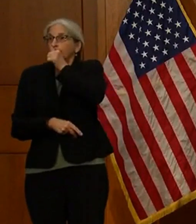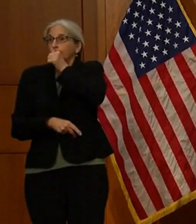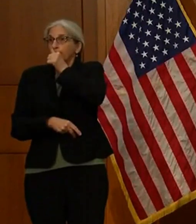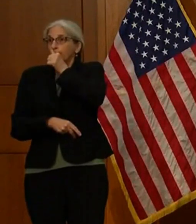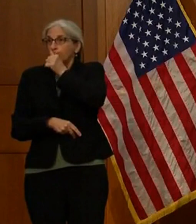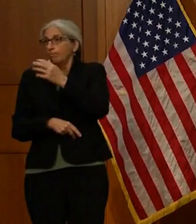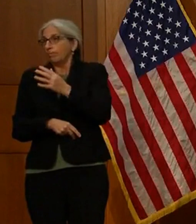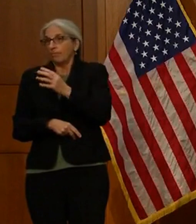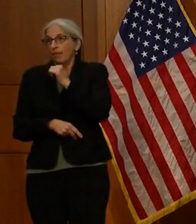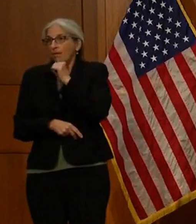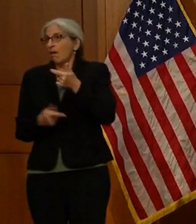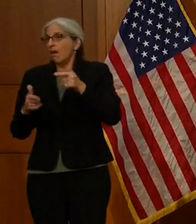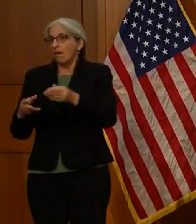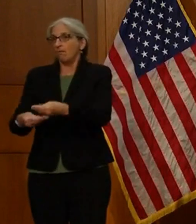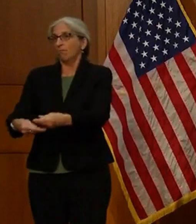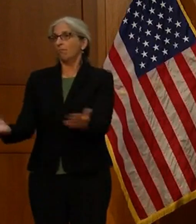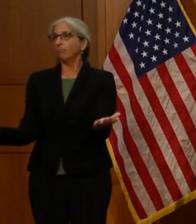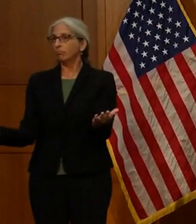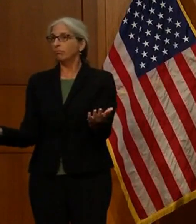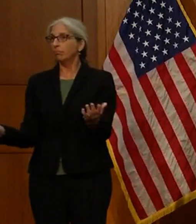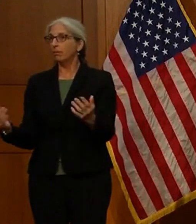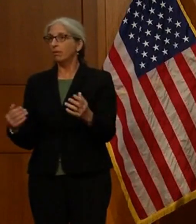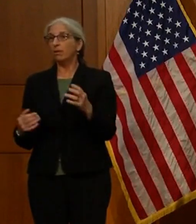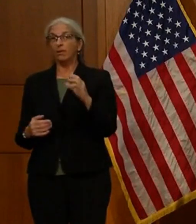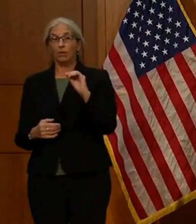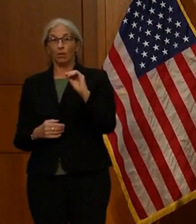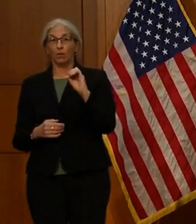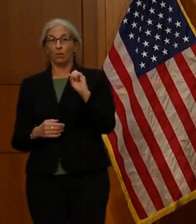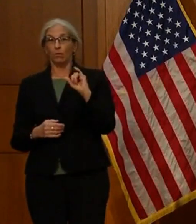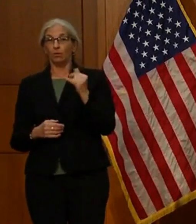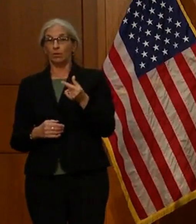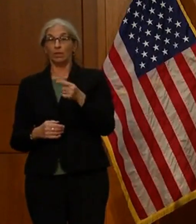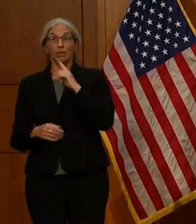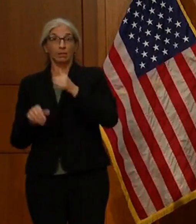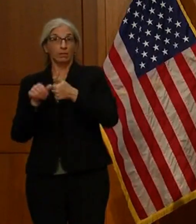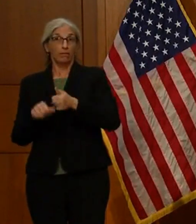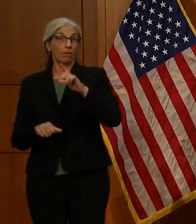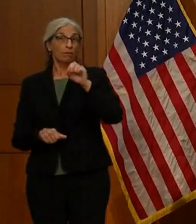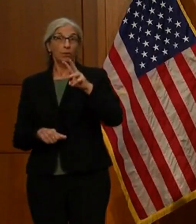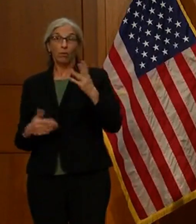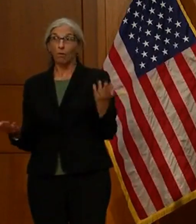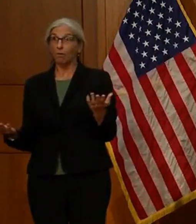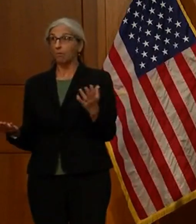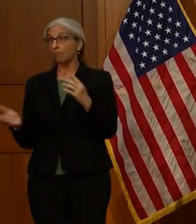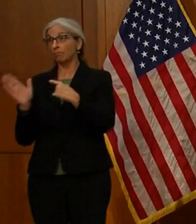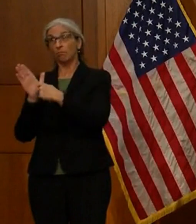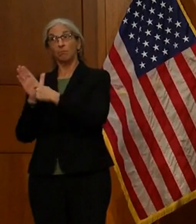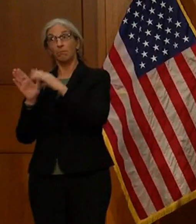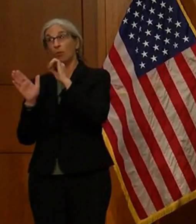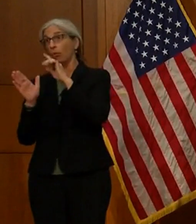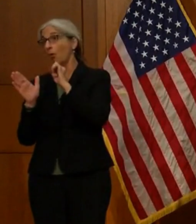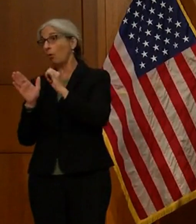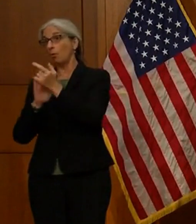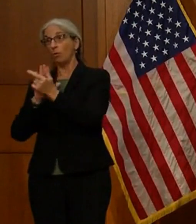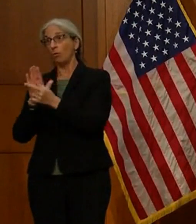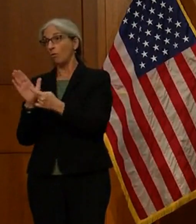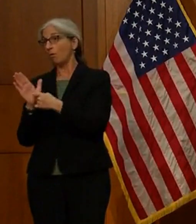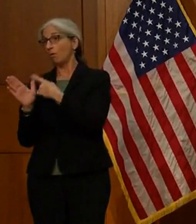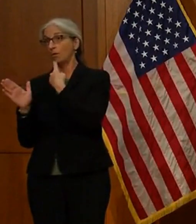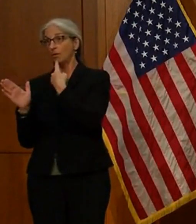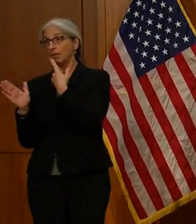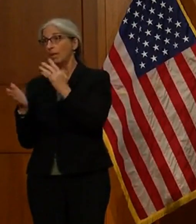protected information. And so OSIG is following the law and what's in code, and certainly that is our position as